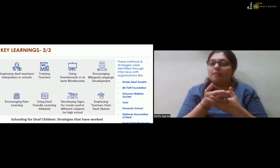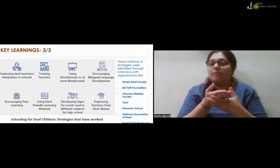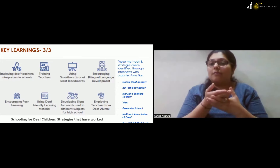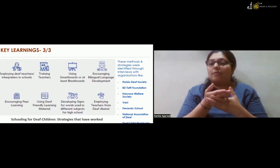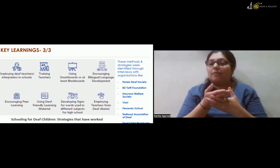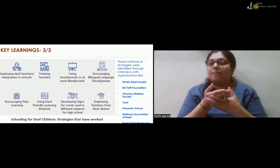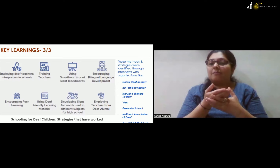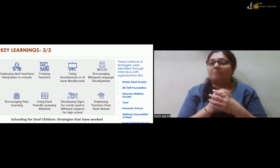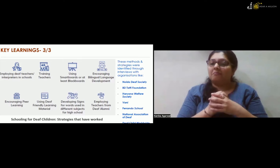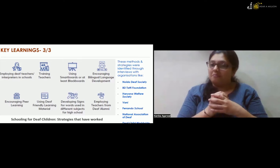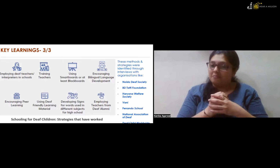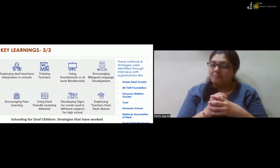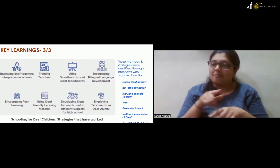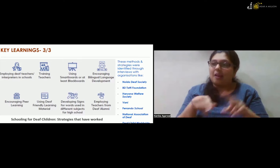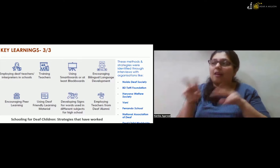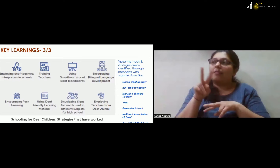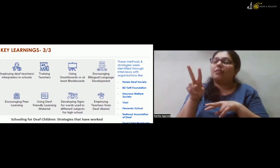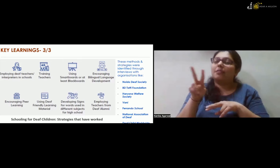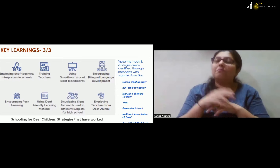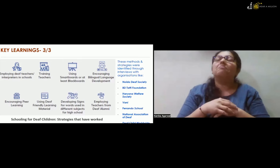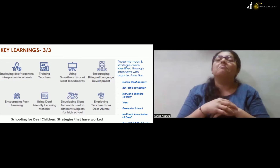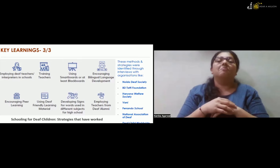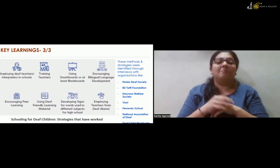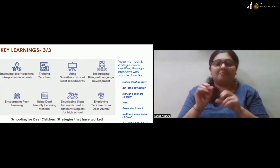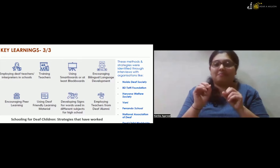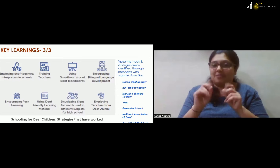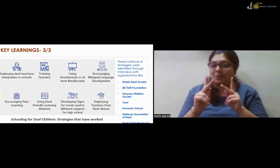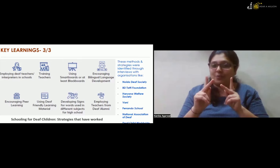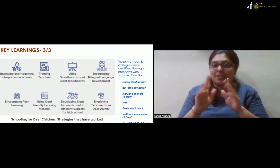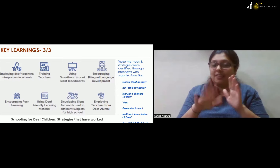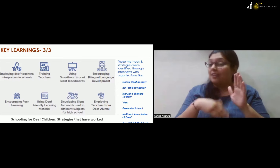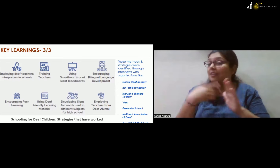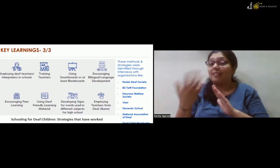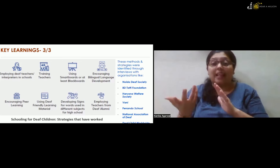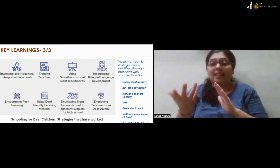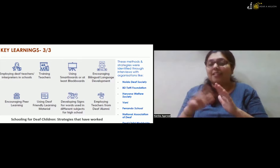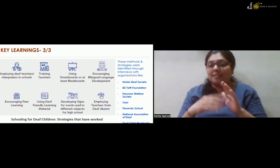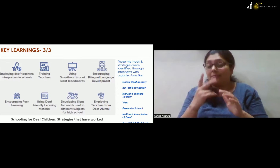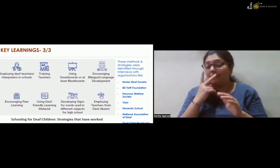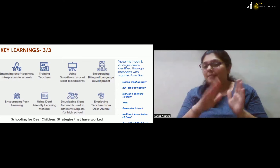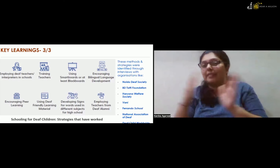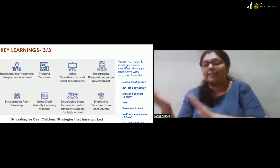And these were the ideas which came from the various teachers. And